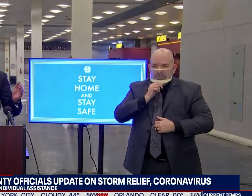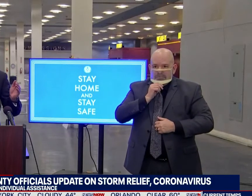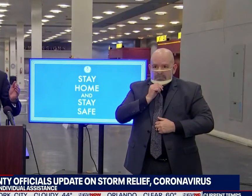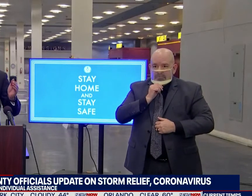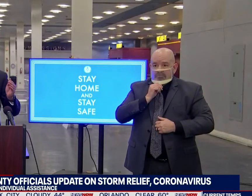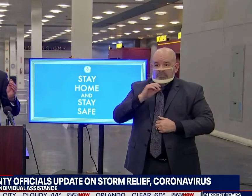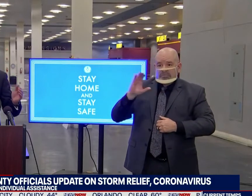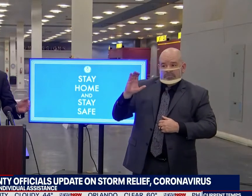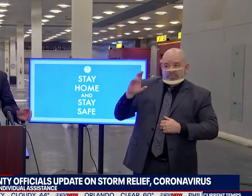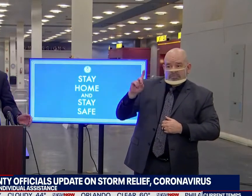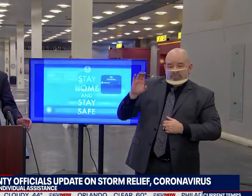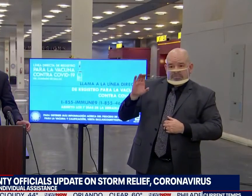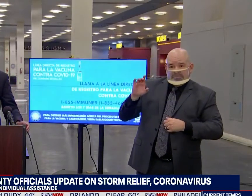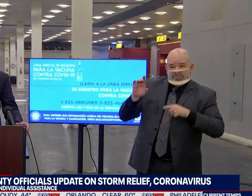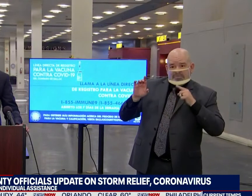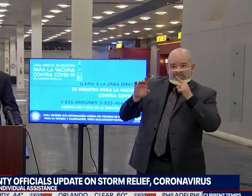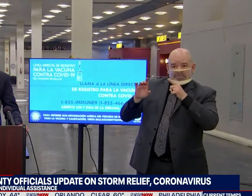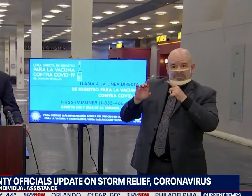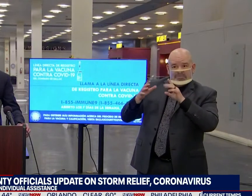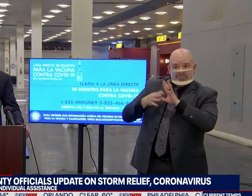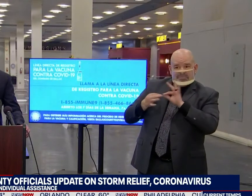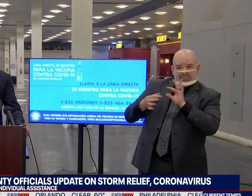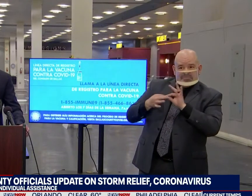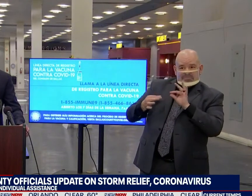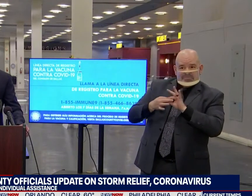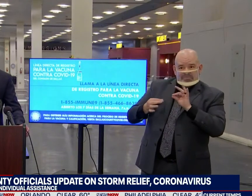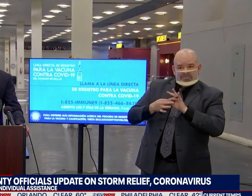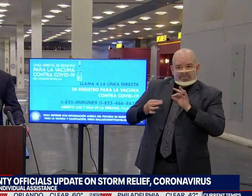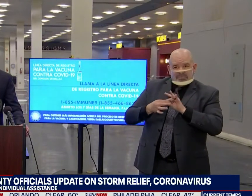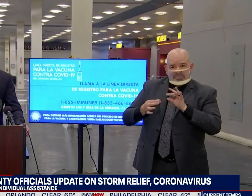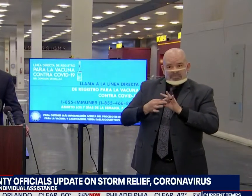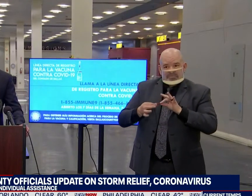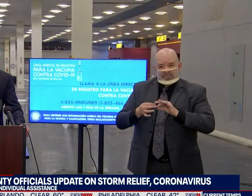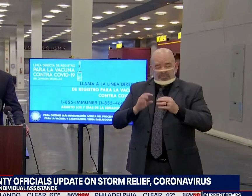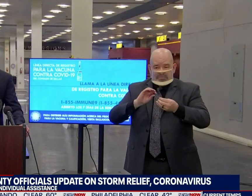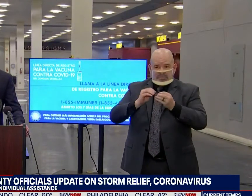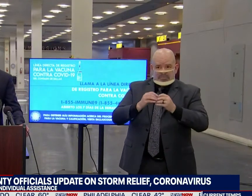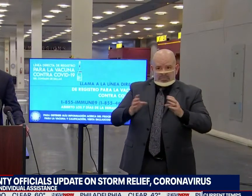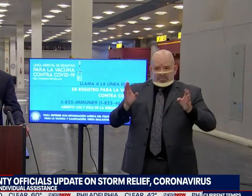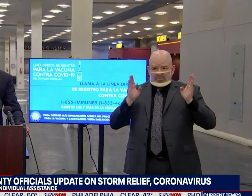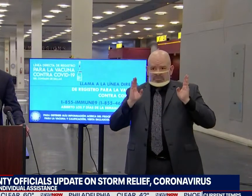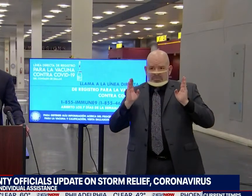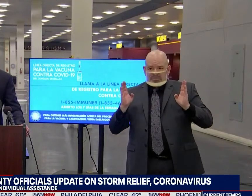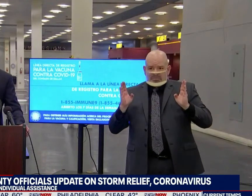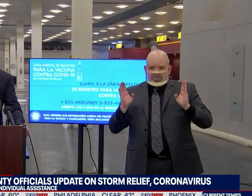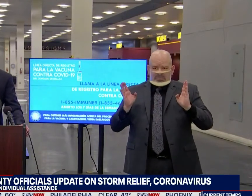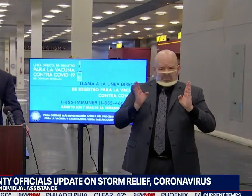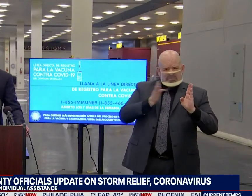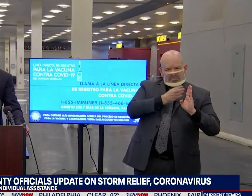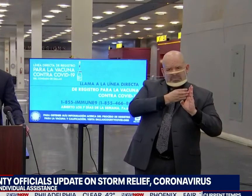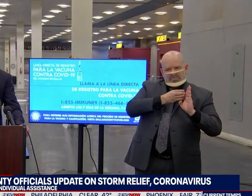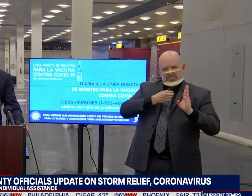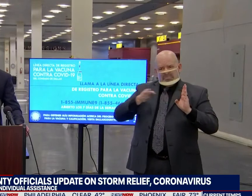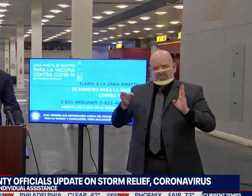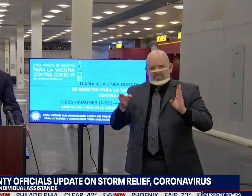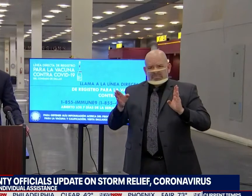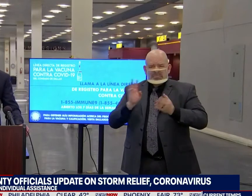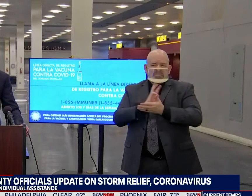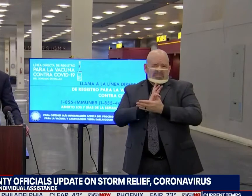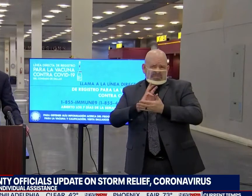dose even as late as 6 weeks after uh your due date. And we don't want that to happen. We're going to get you caught up in the